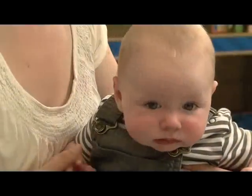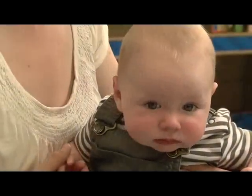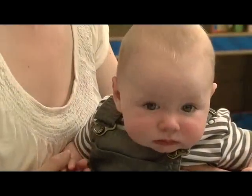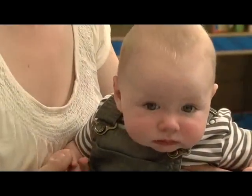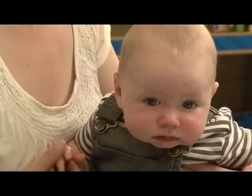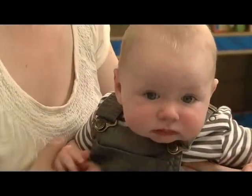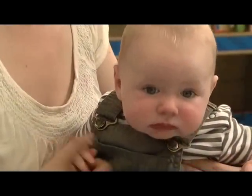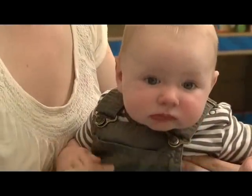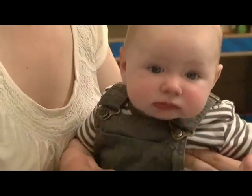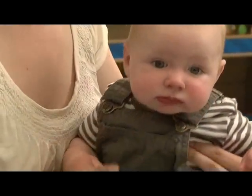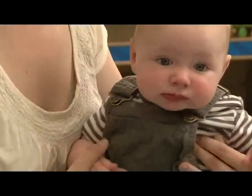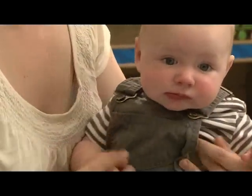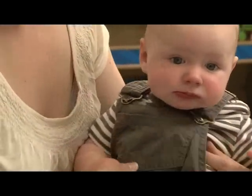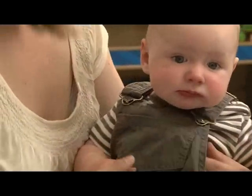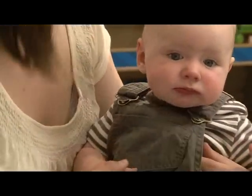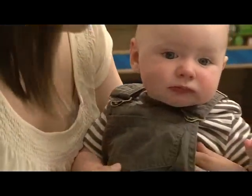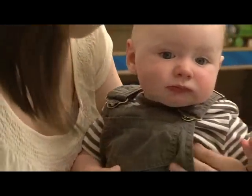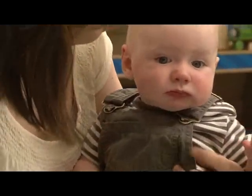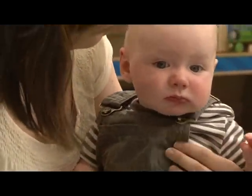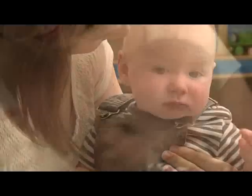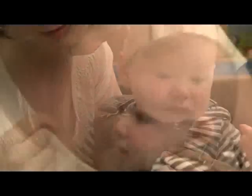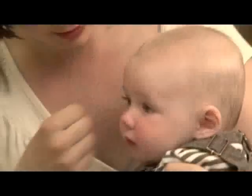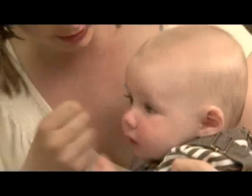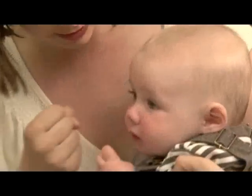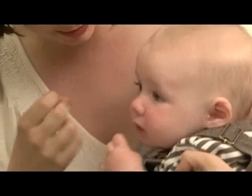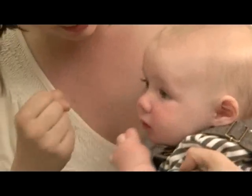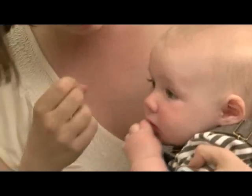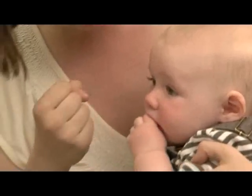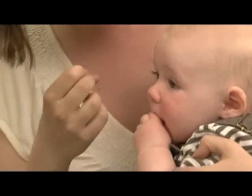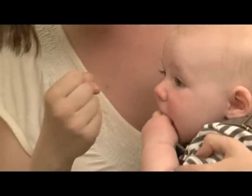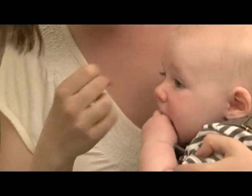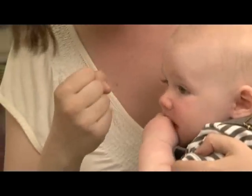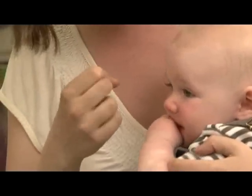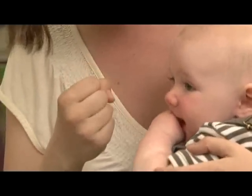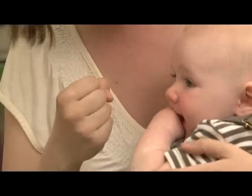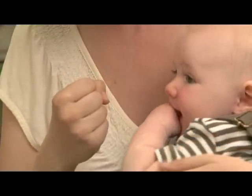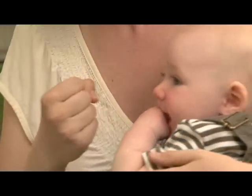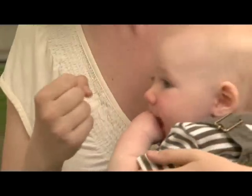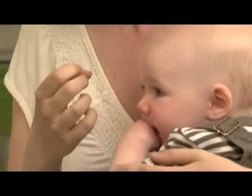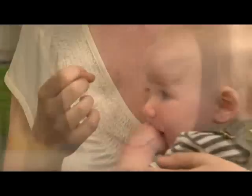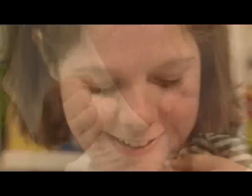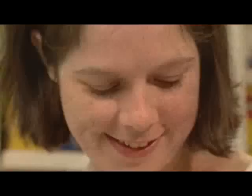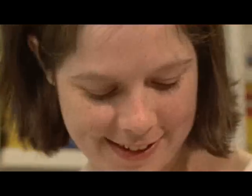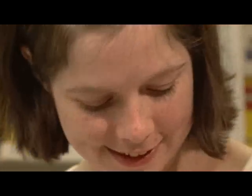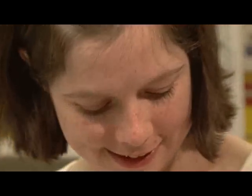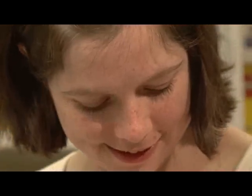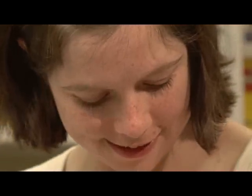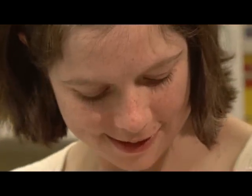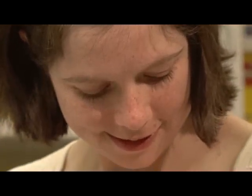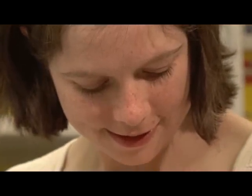Long before your baby can speak, he's able to understand and wants to communicate with you. That's where sign language comes in.